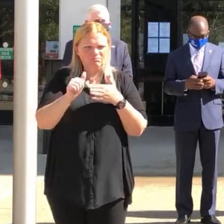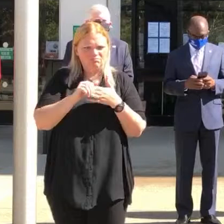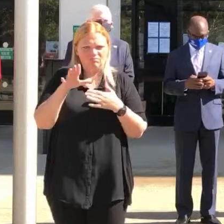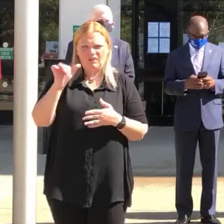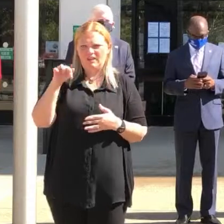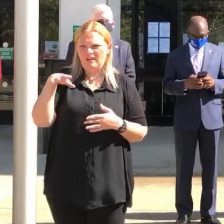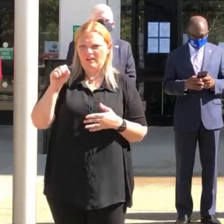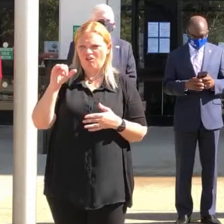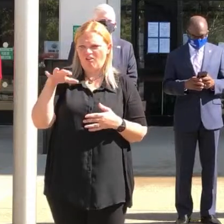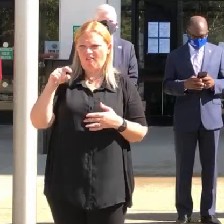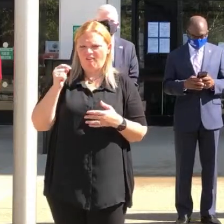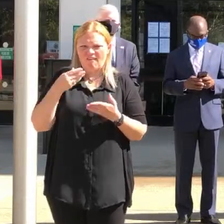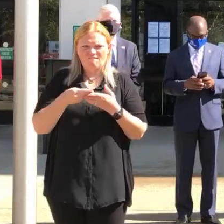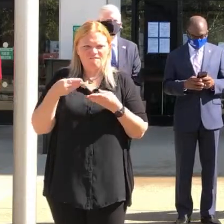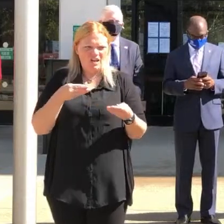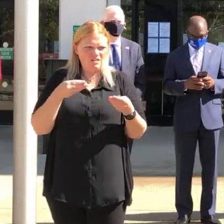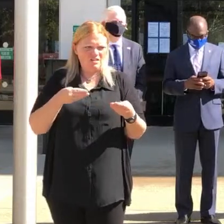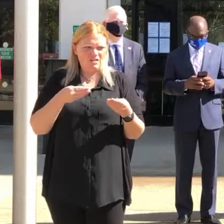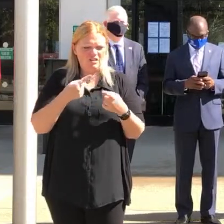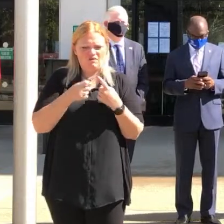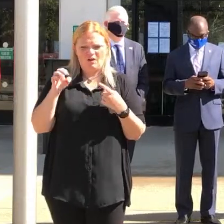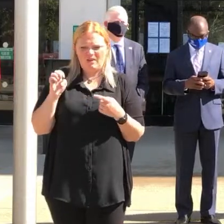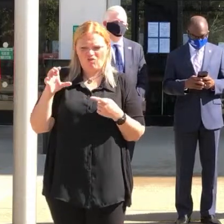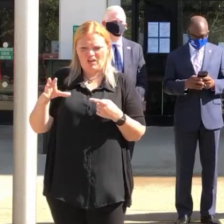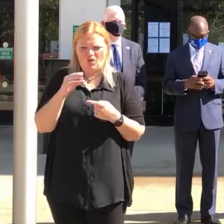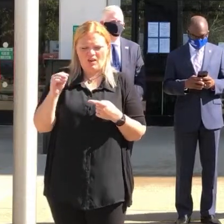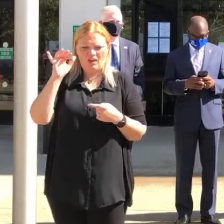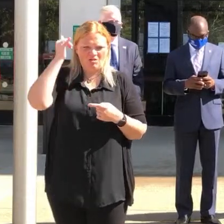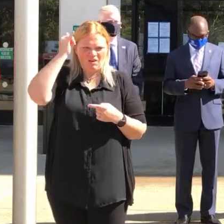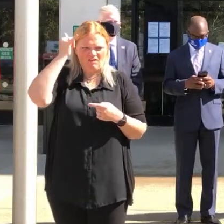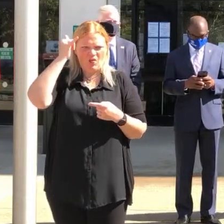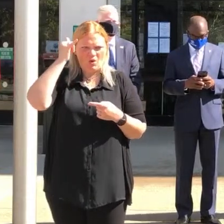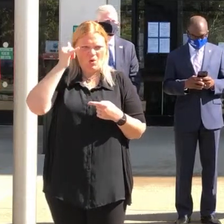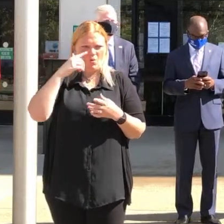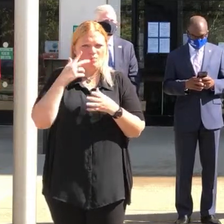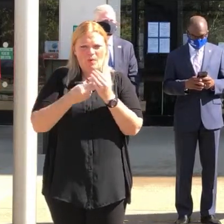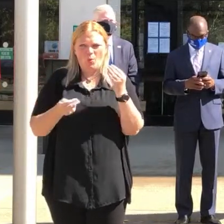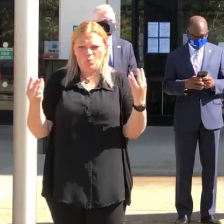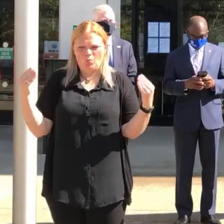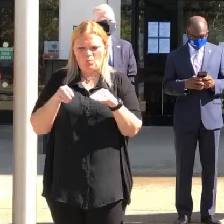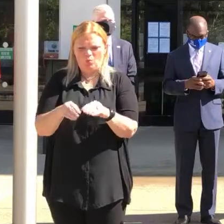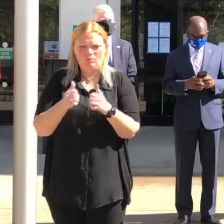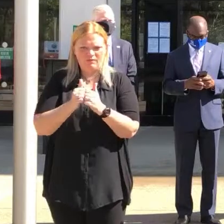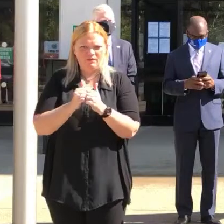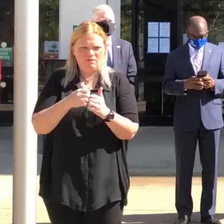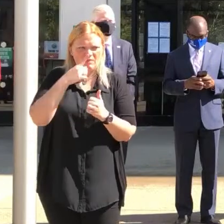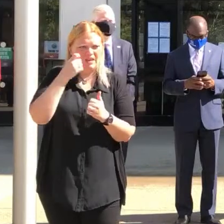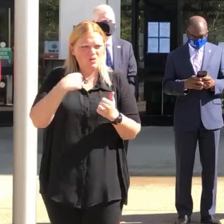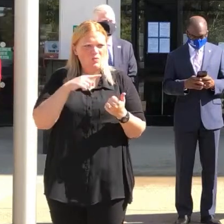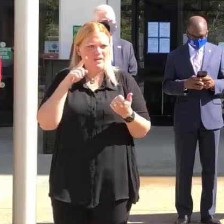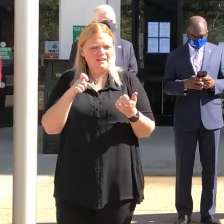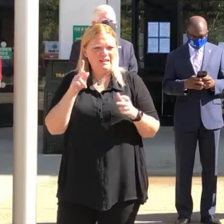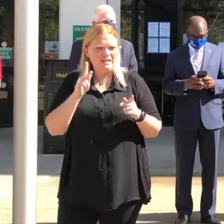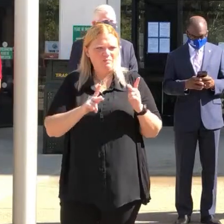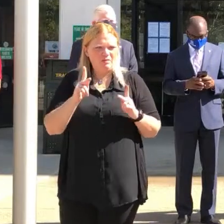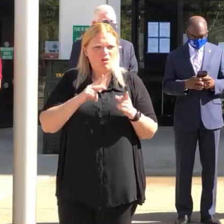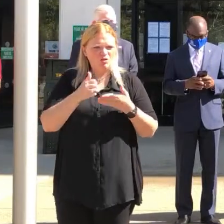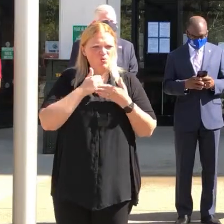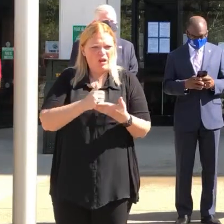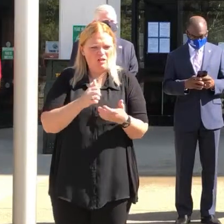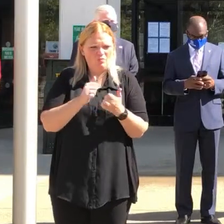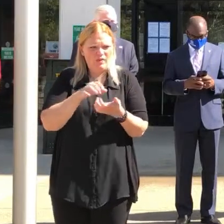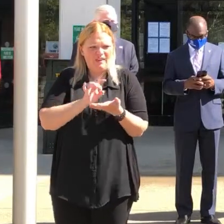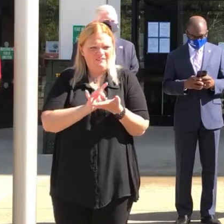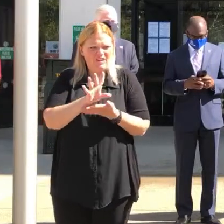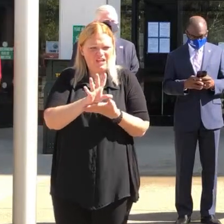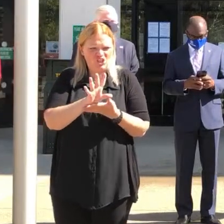Act funding, both from the Erie County and Buffalo CARES Act funding, because we needed people to help with